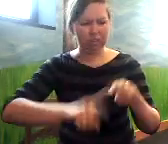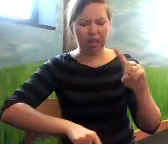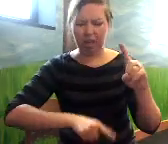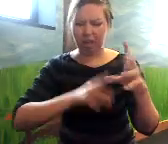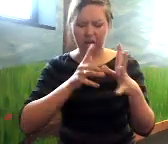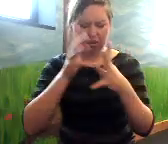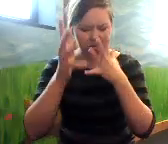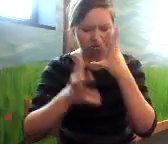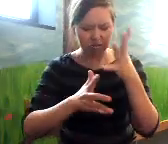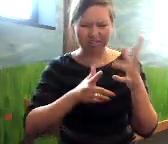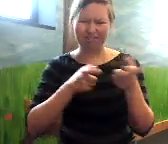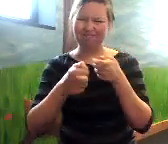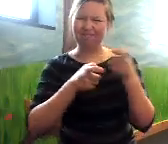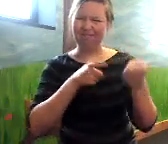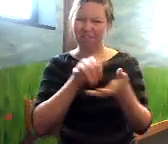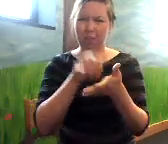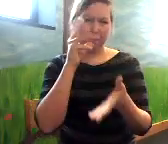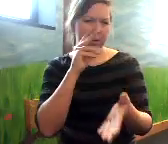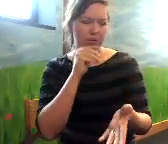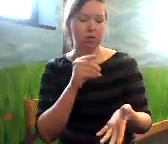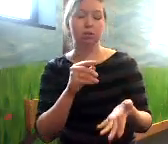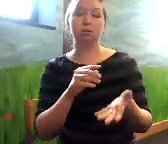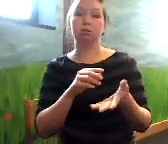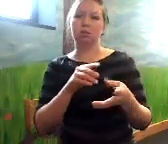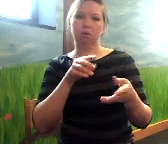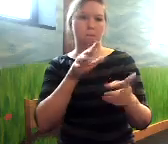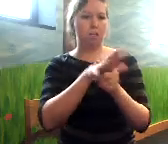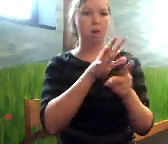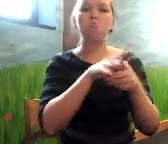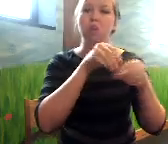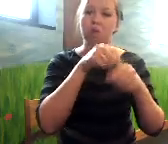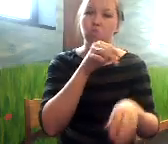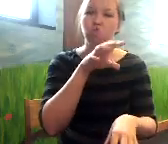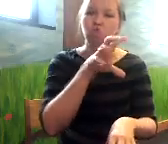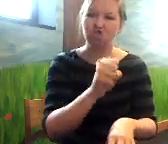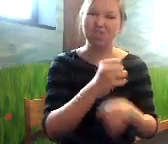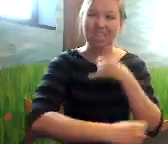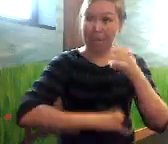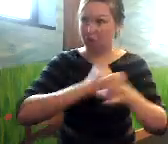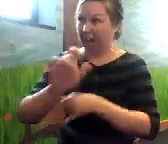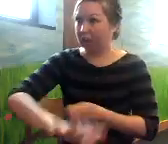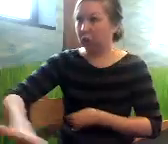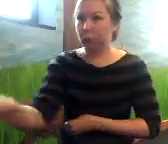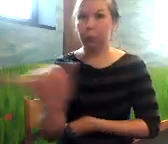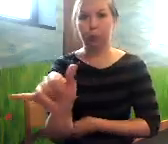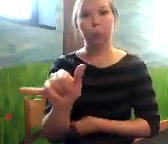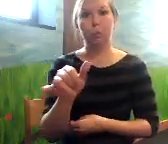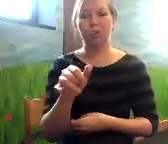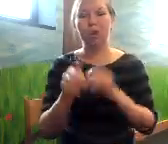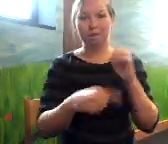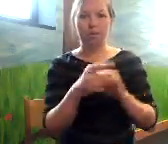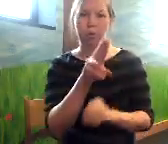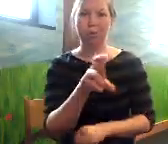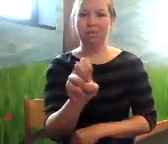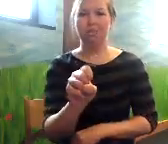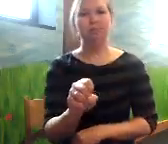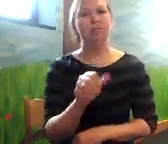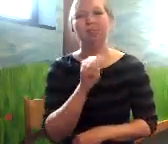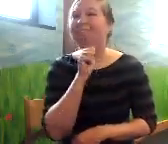States. And there's really very inadequate treatment for these veterans at first, and they begin